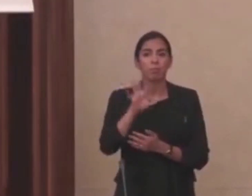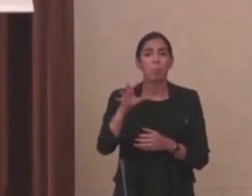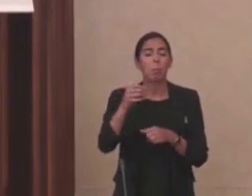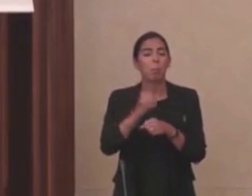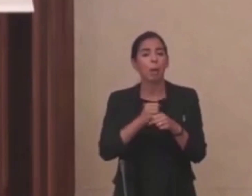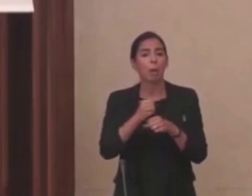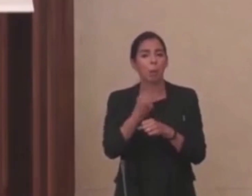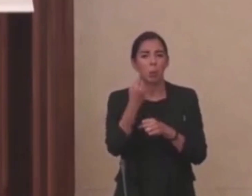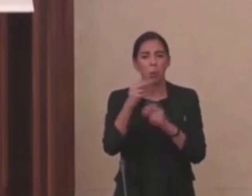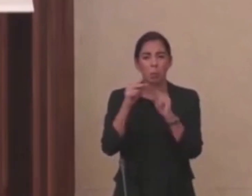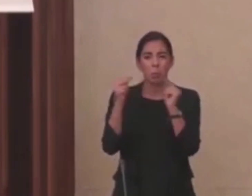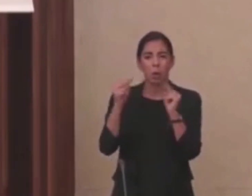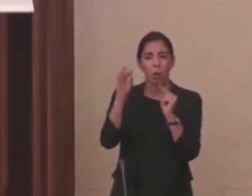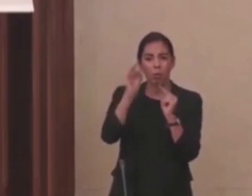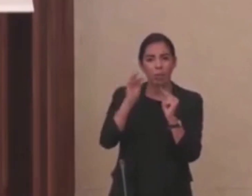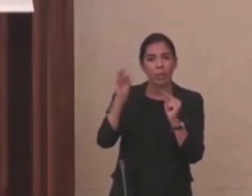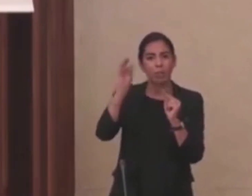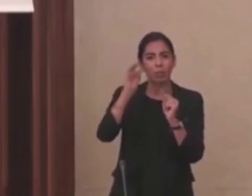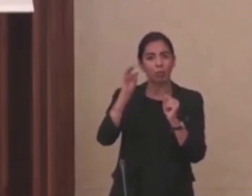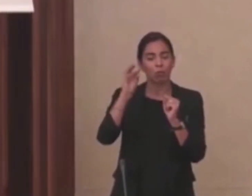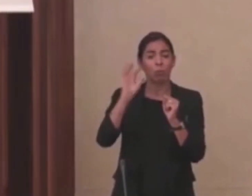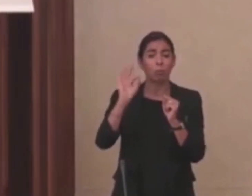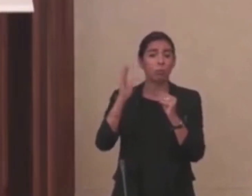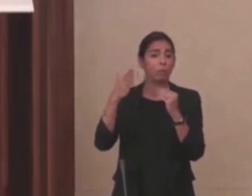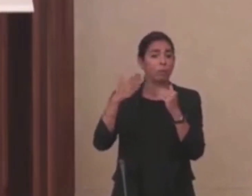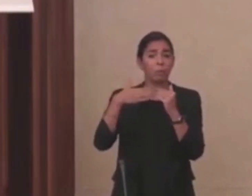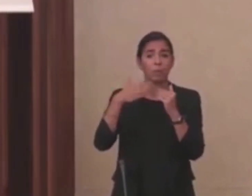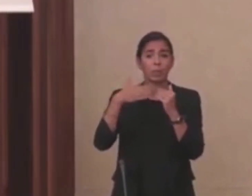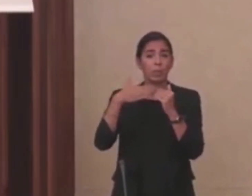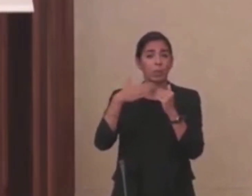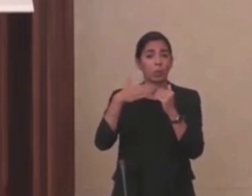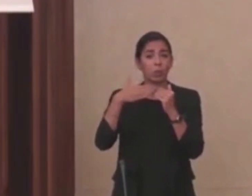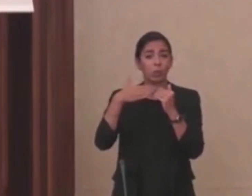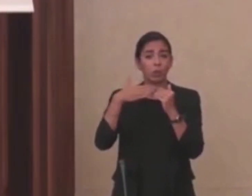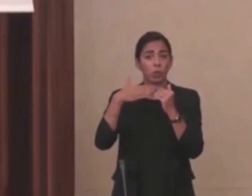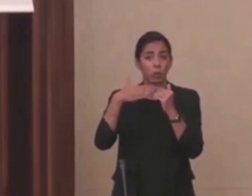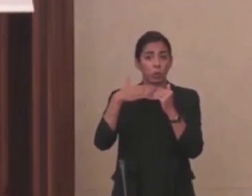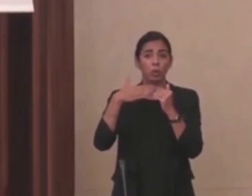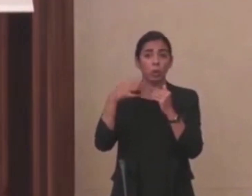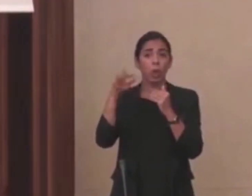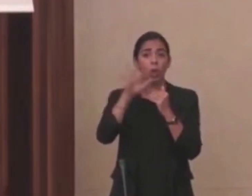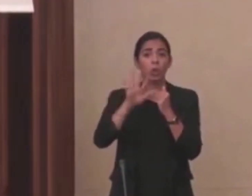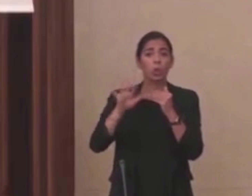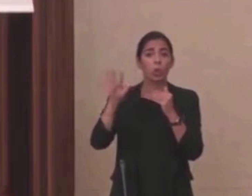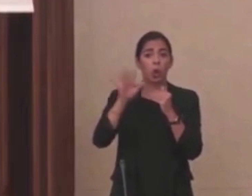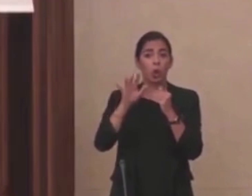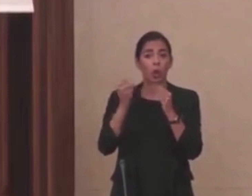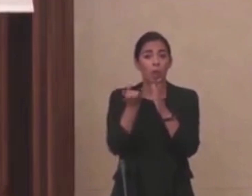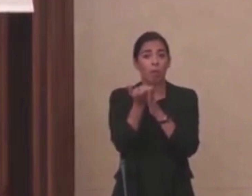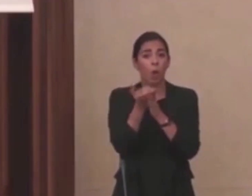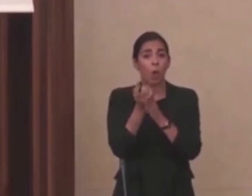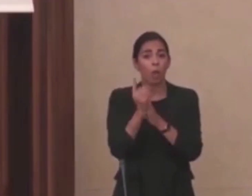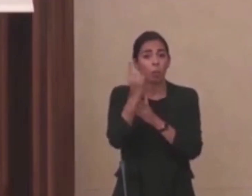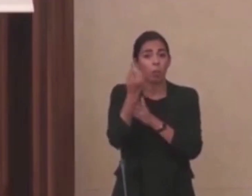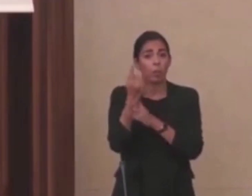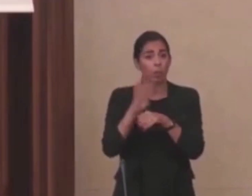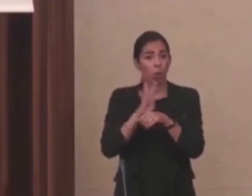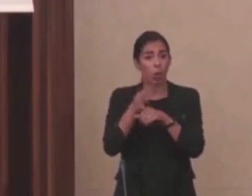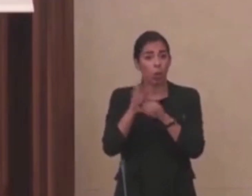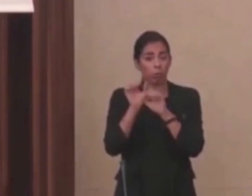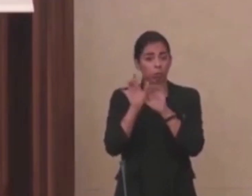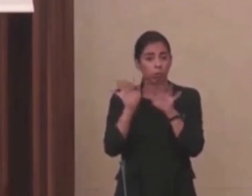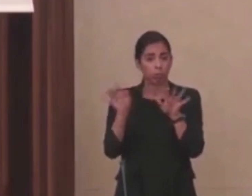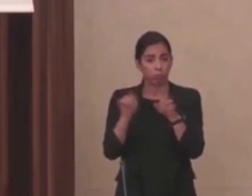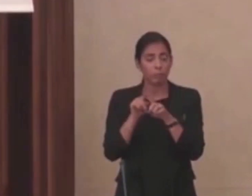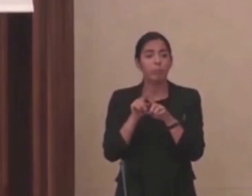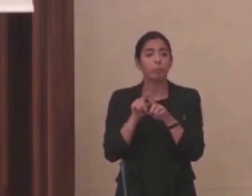happened in one of che the è provinces vicina of Piedmont, all'area dove si è the sviluppato in Lombardia one that is il primo closer focolaio Covid. to